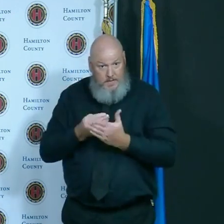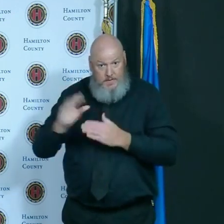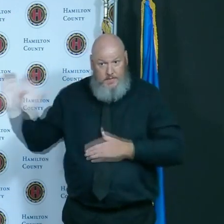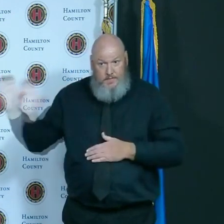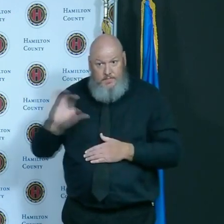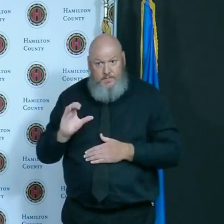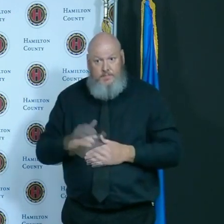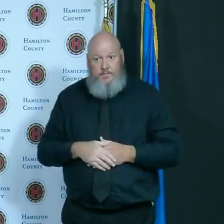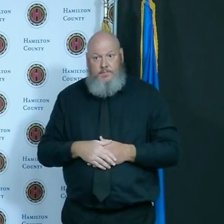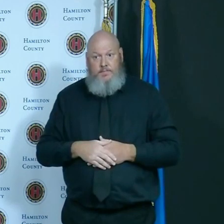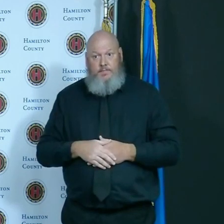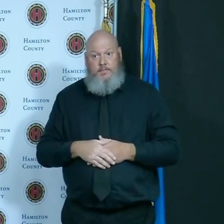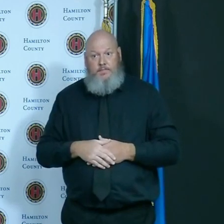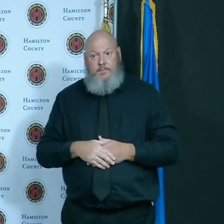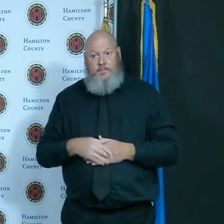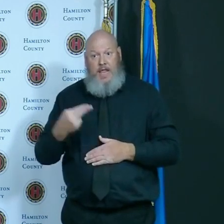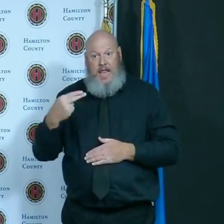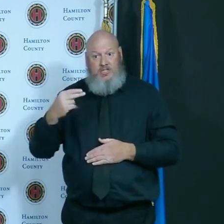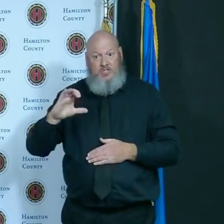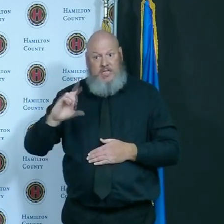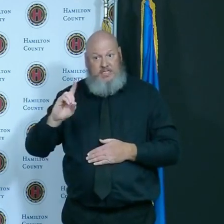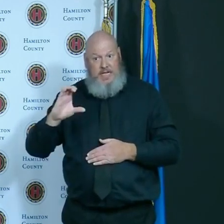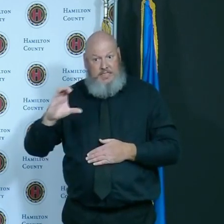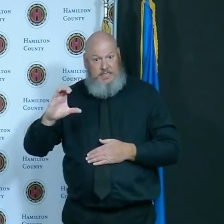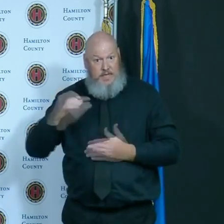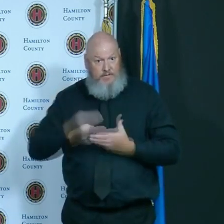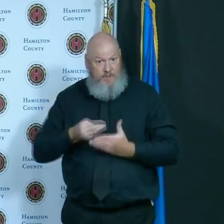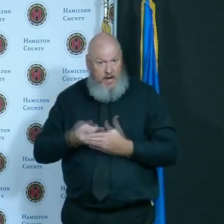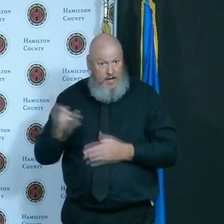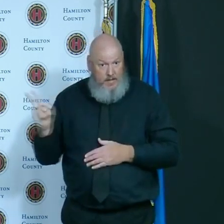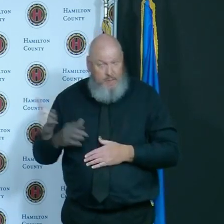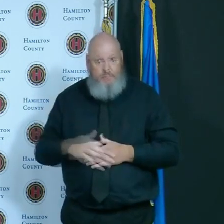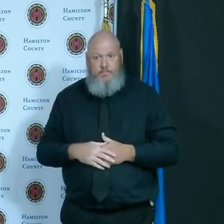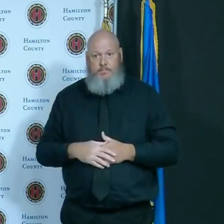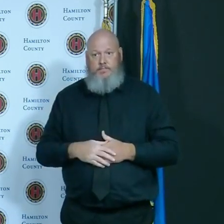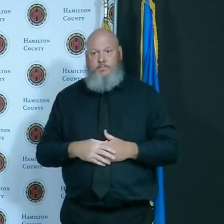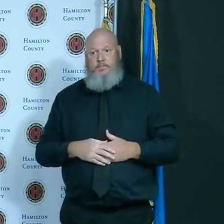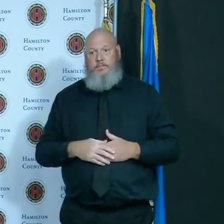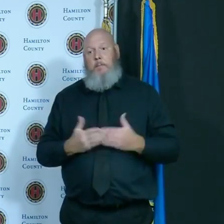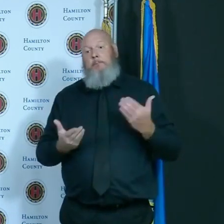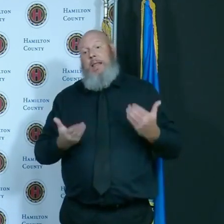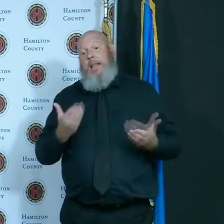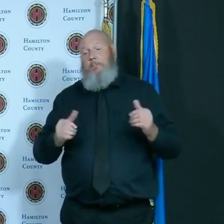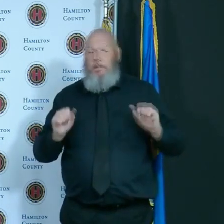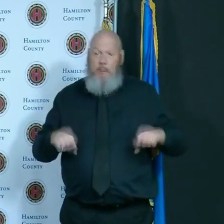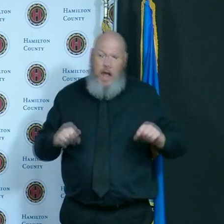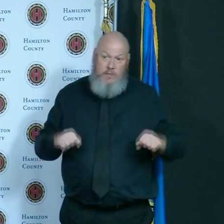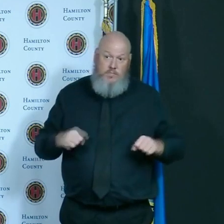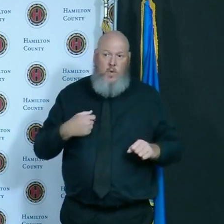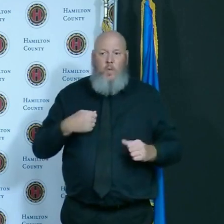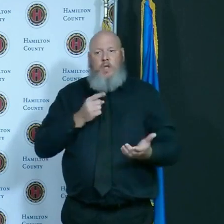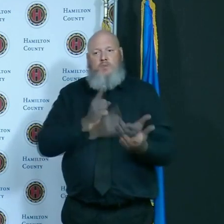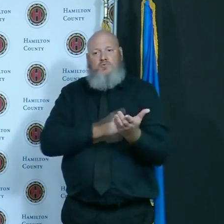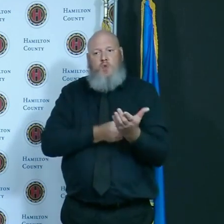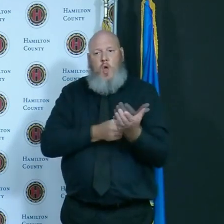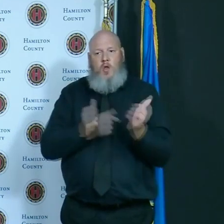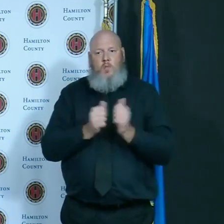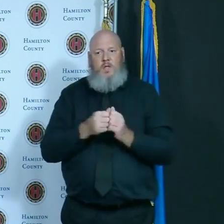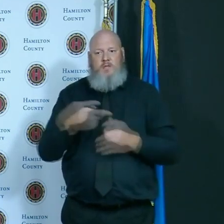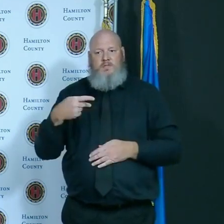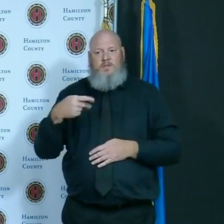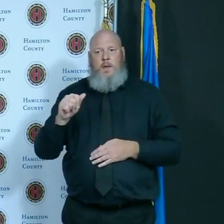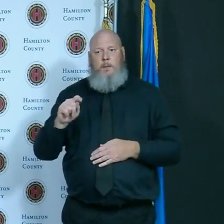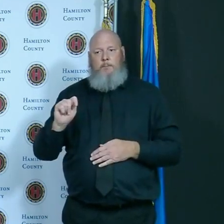Well, that may be and all of the above, right? So I've talked to Jill Meyer, I've talked to Pat Longo, both working in